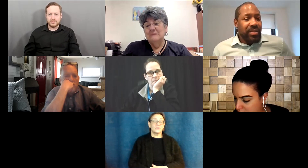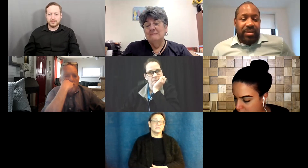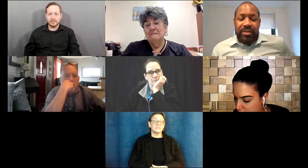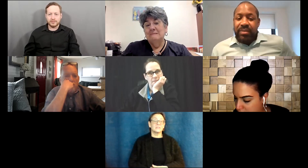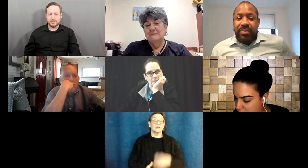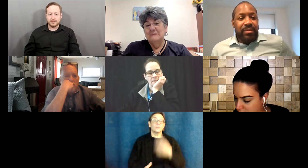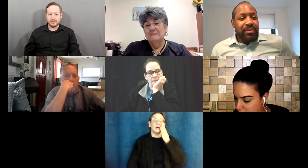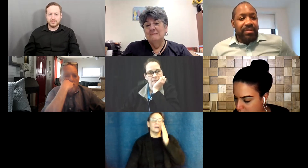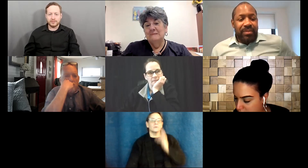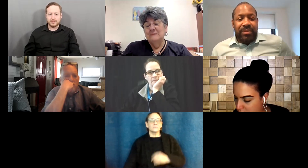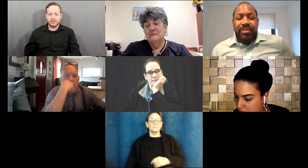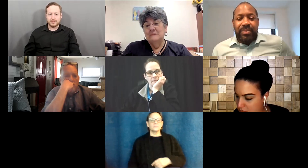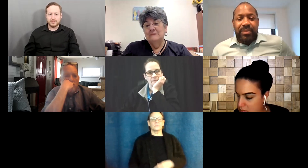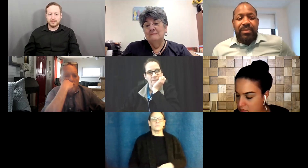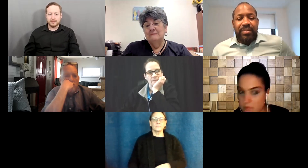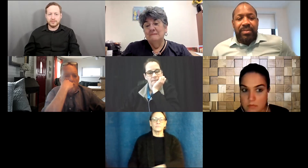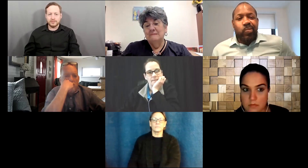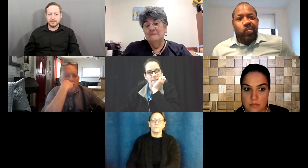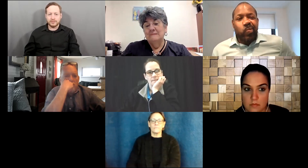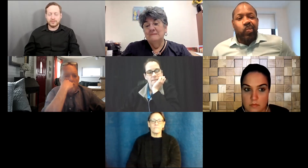Wow, Ernest is saying, wow.